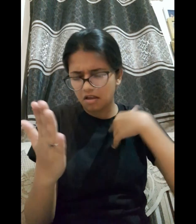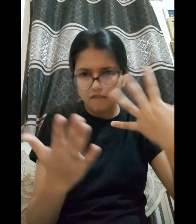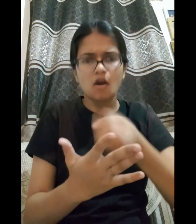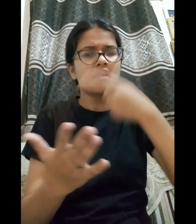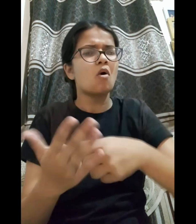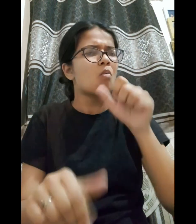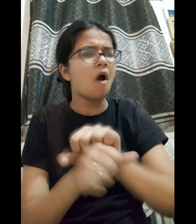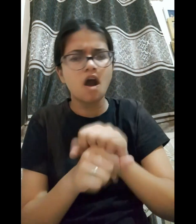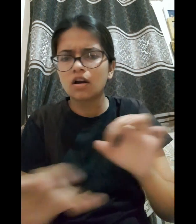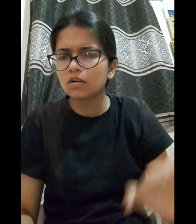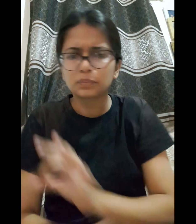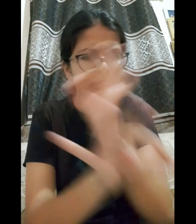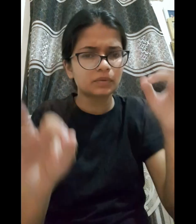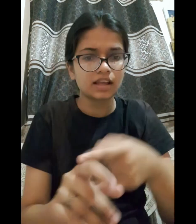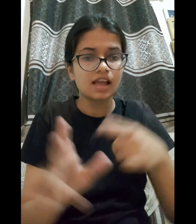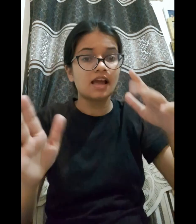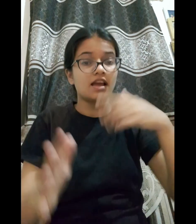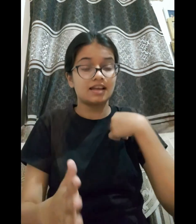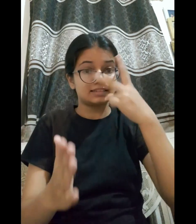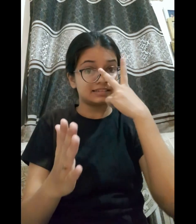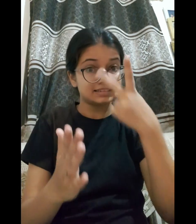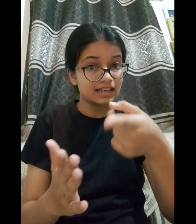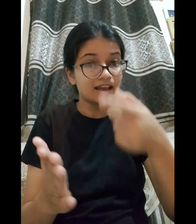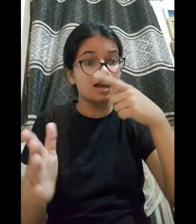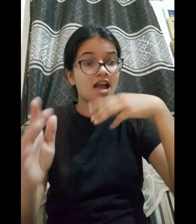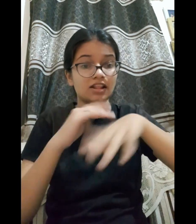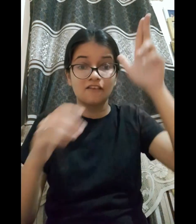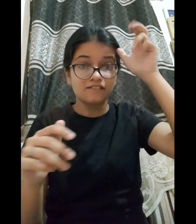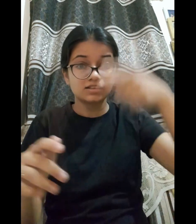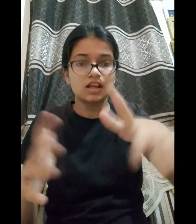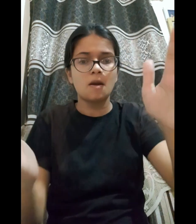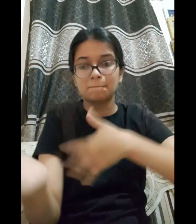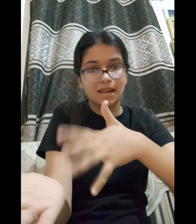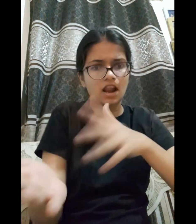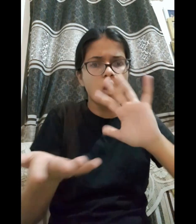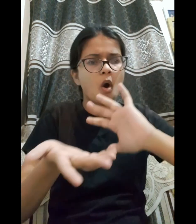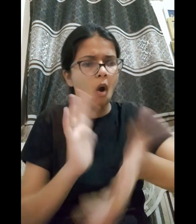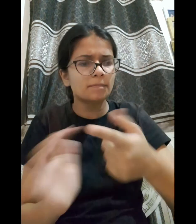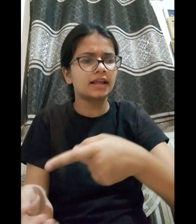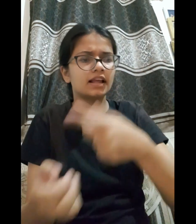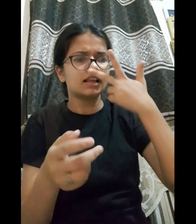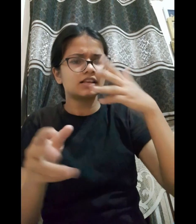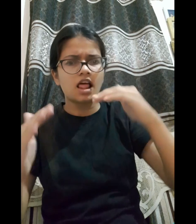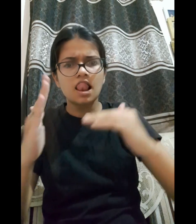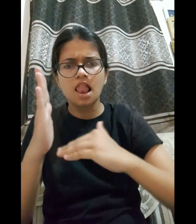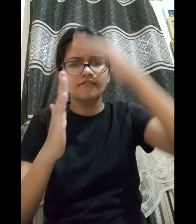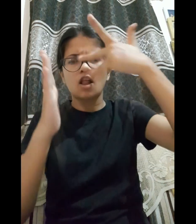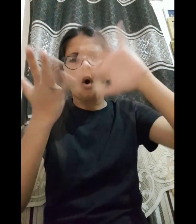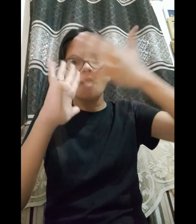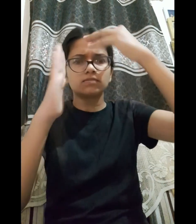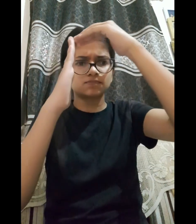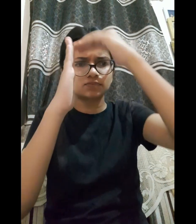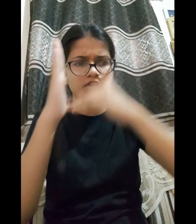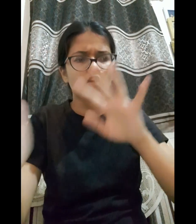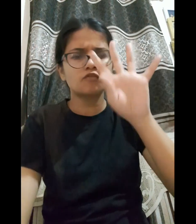Because the infection of the virus itself, if you look at the platelet count of the blood count of these patients, they'll find platelets are always low.